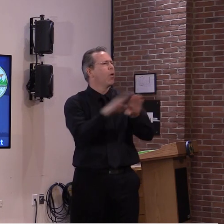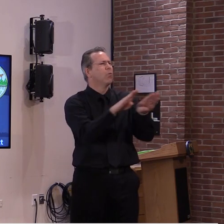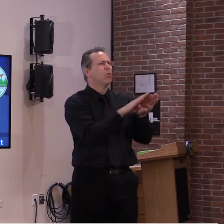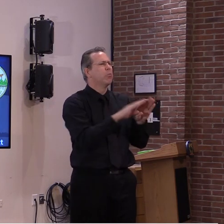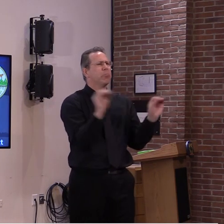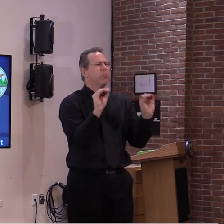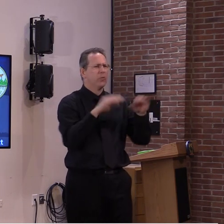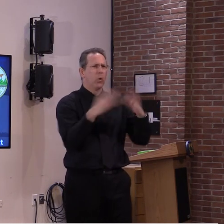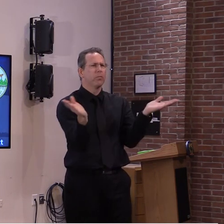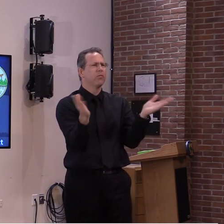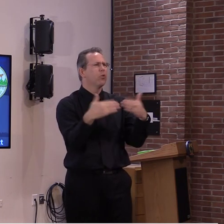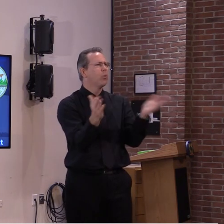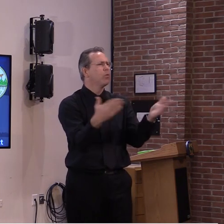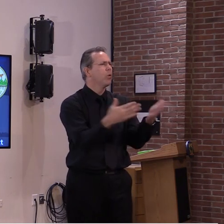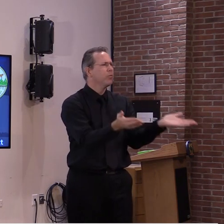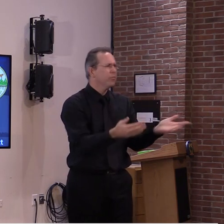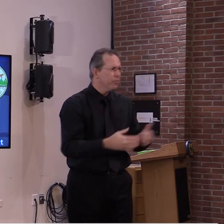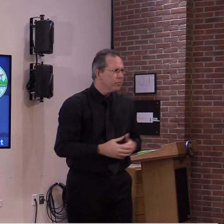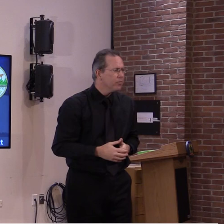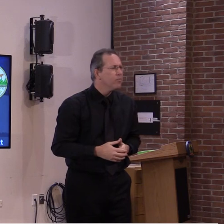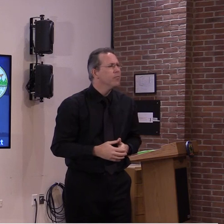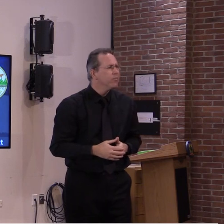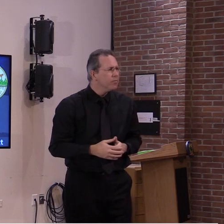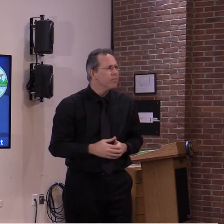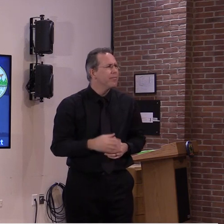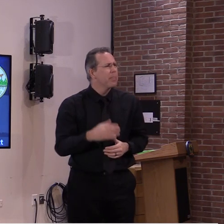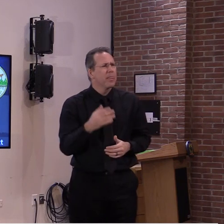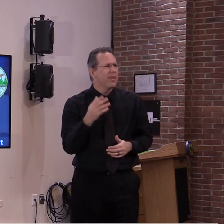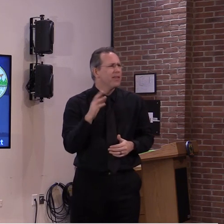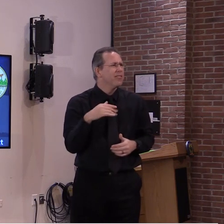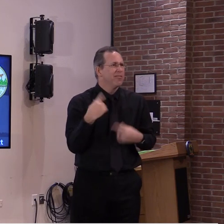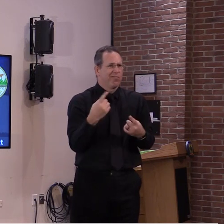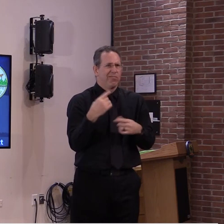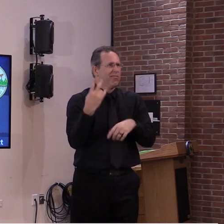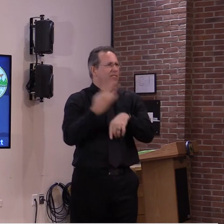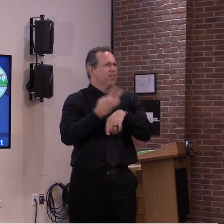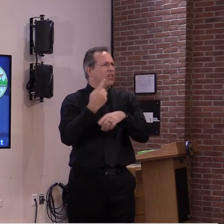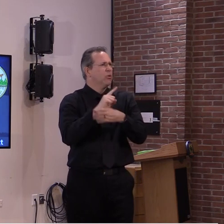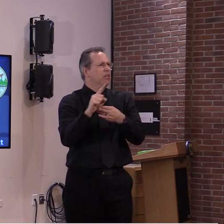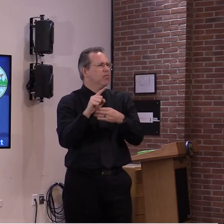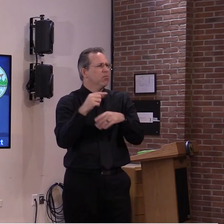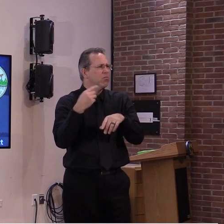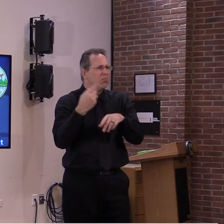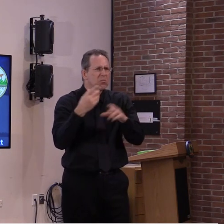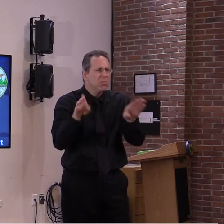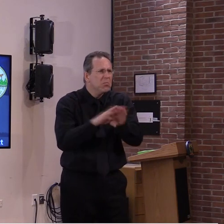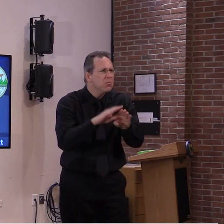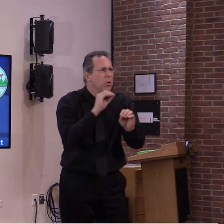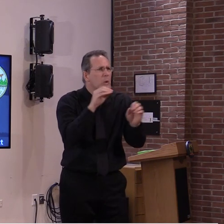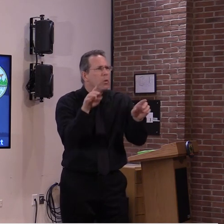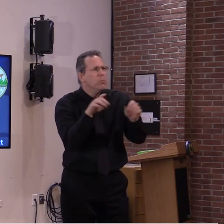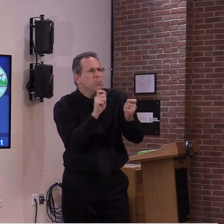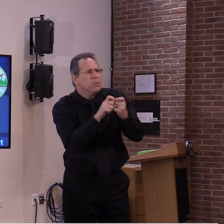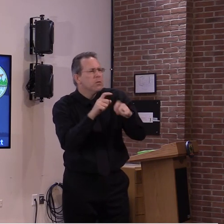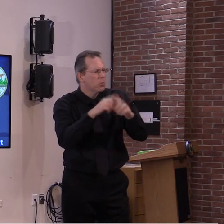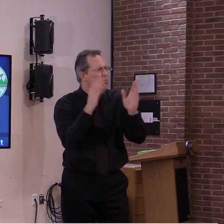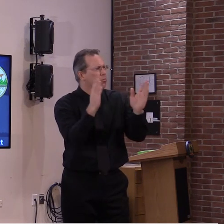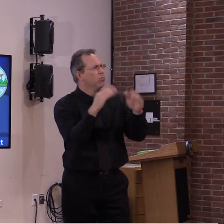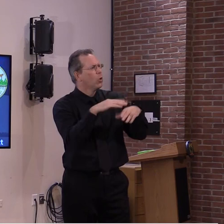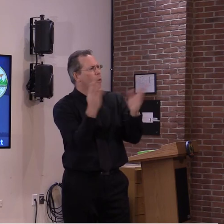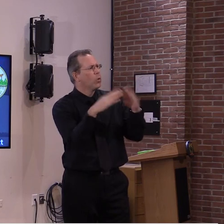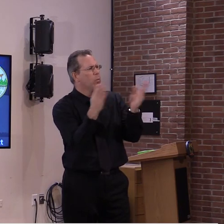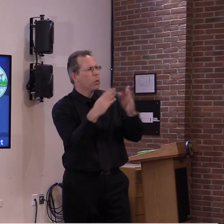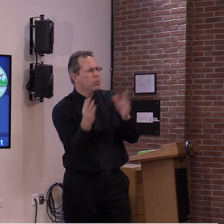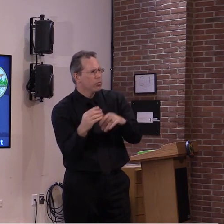hours, a number of days a week, full time. So we have the capacity, if people want to